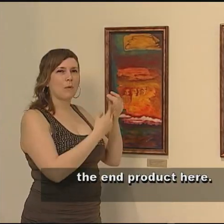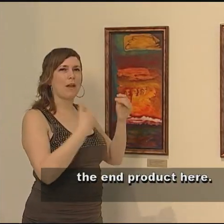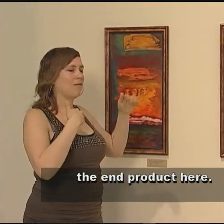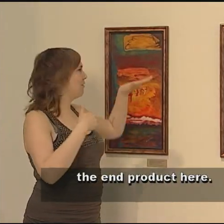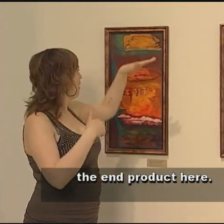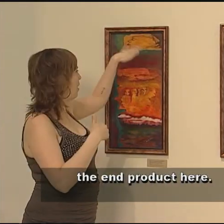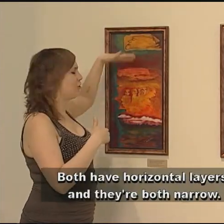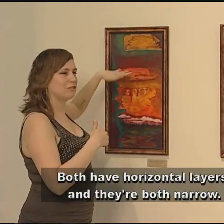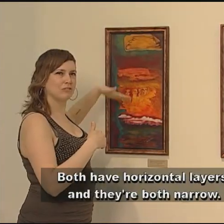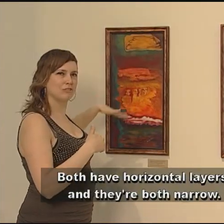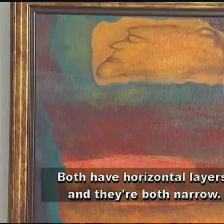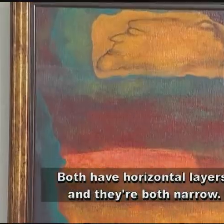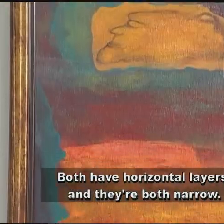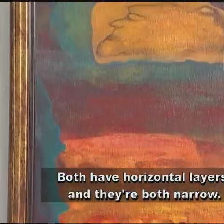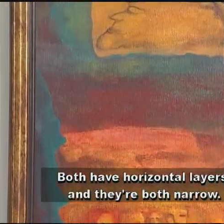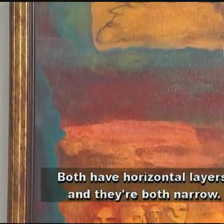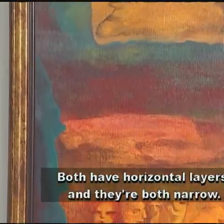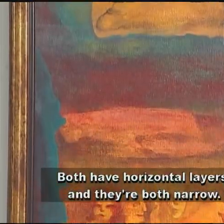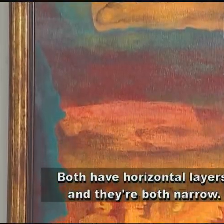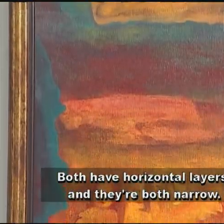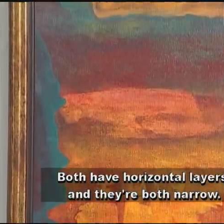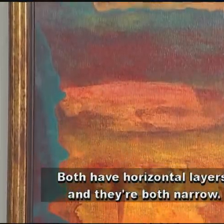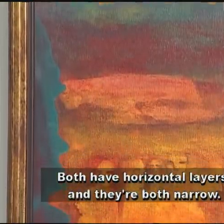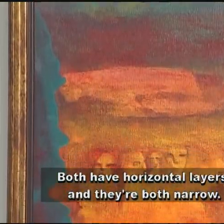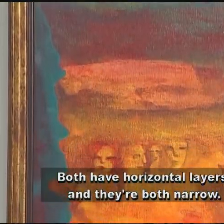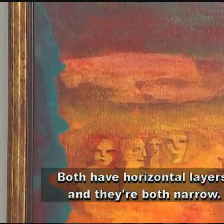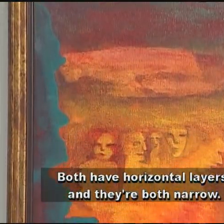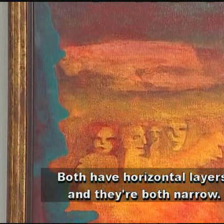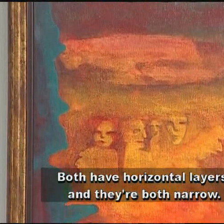end product here. Both have horizontal layers,